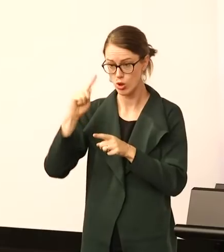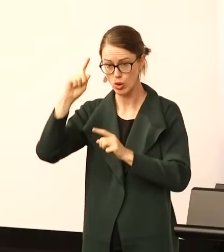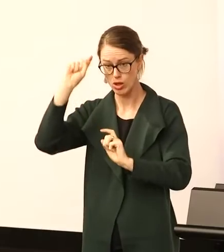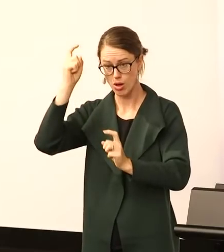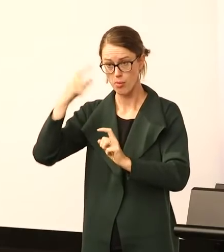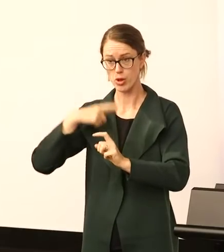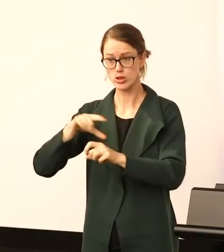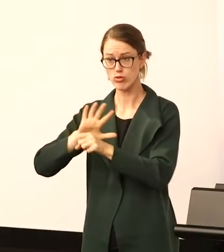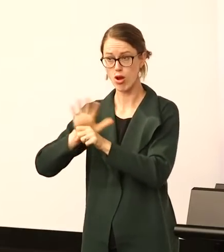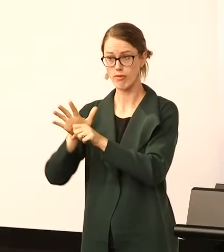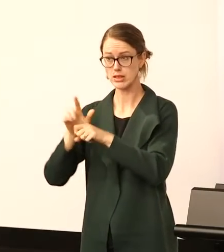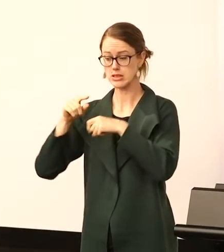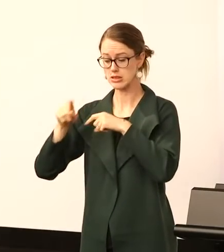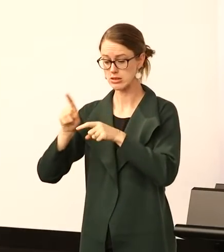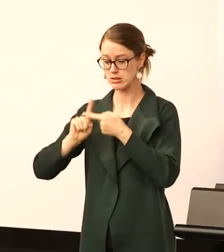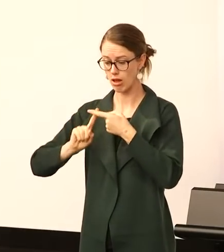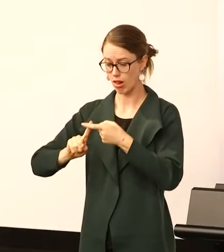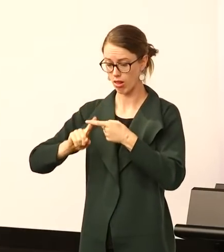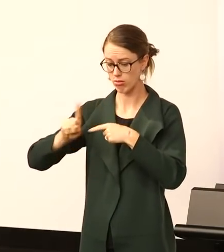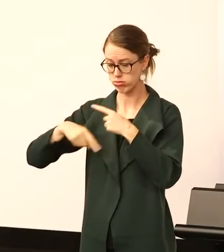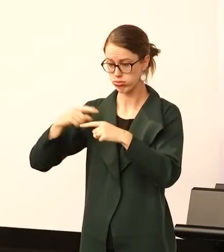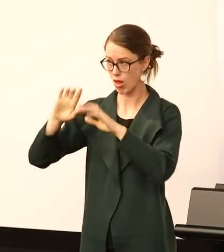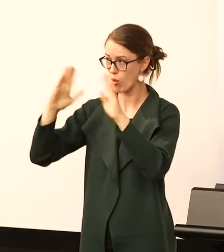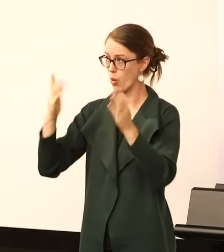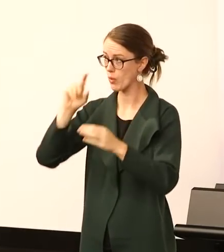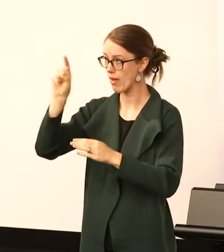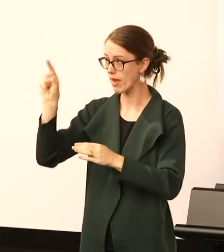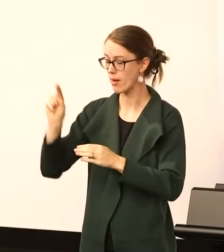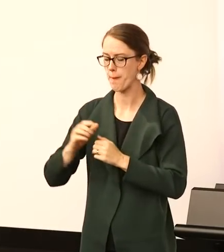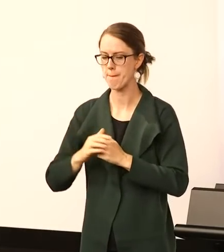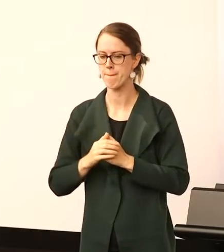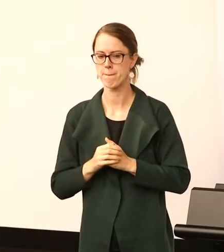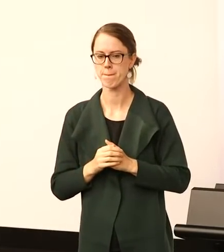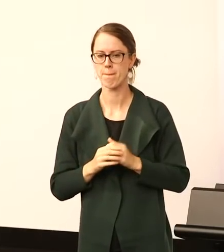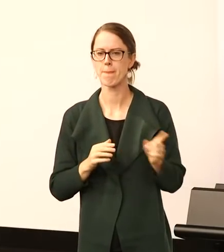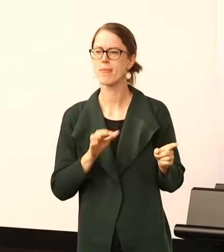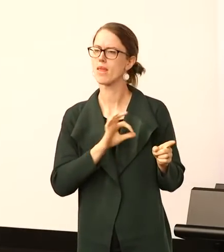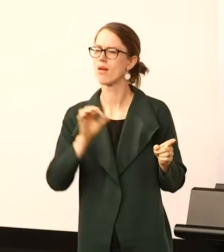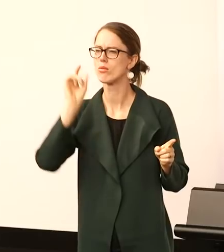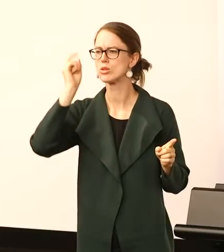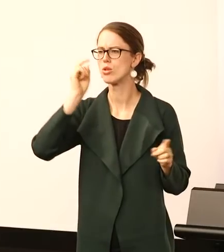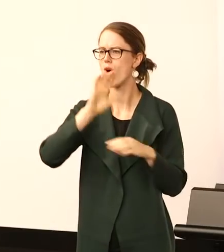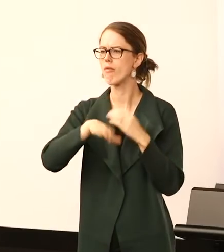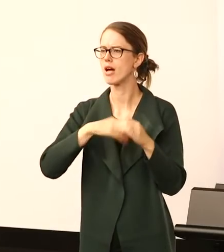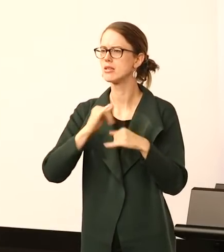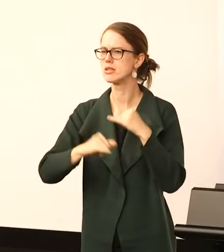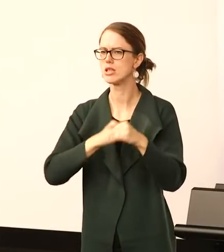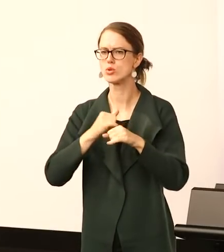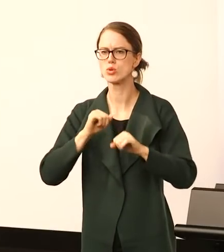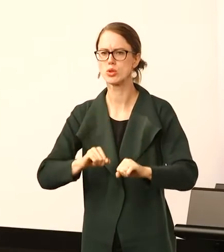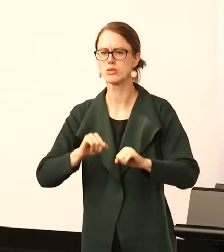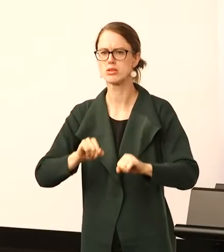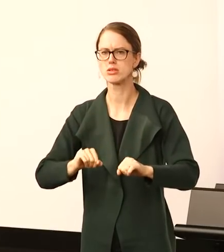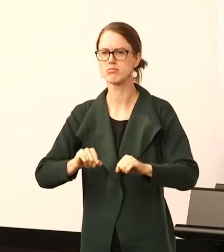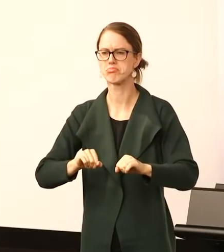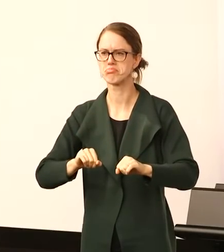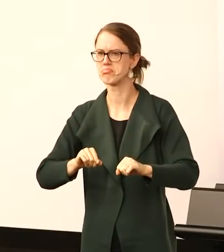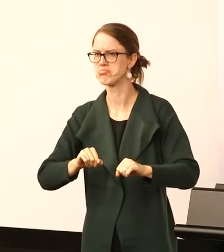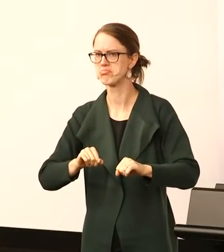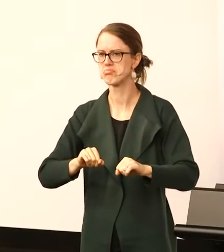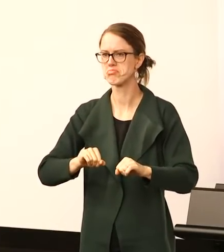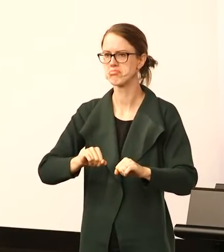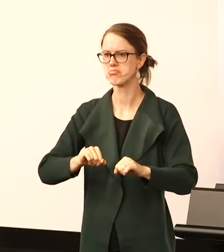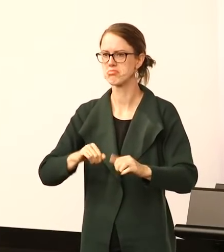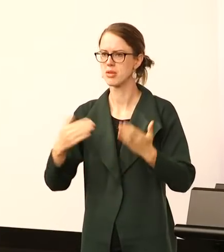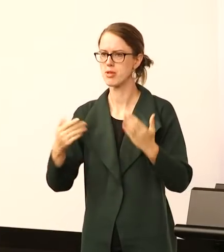is far from over in much of the rest of the world? I don't have particular concerns about international students any more than I